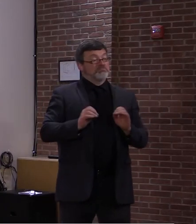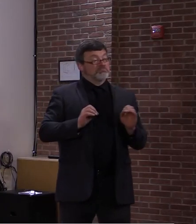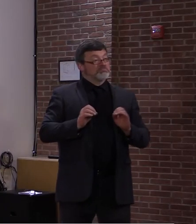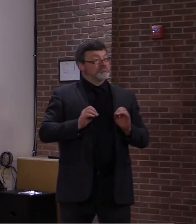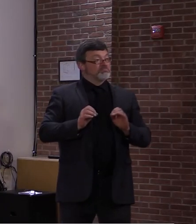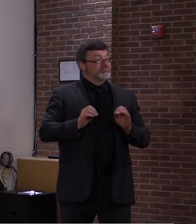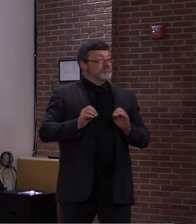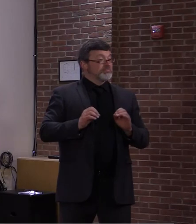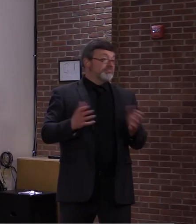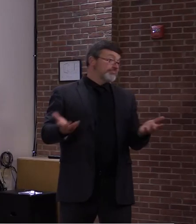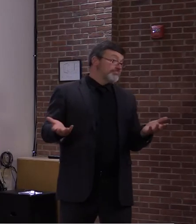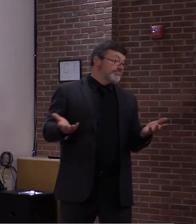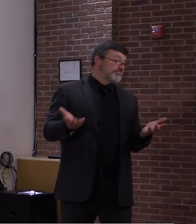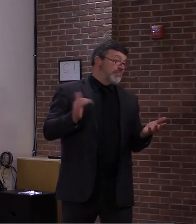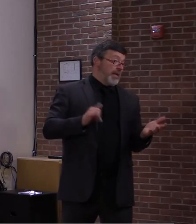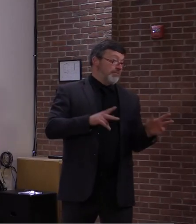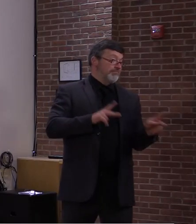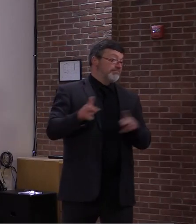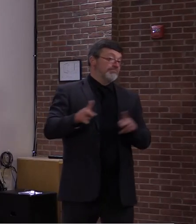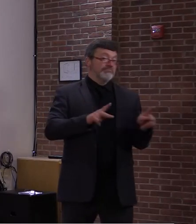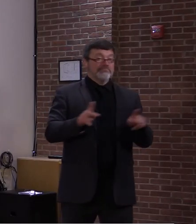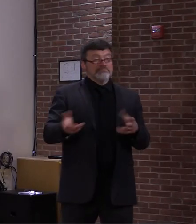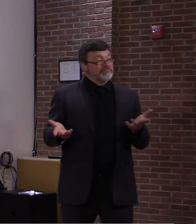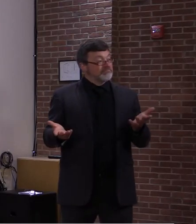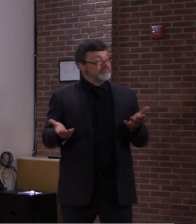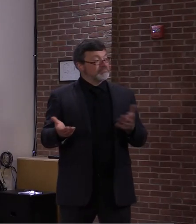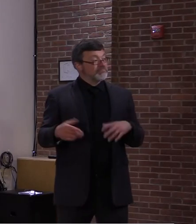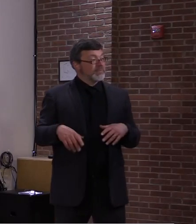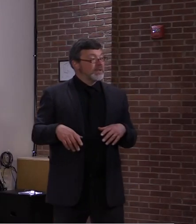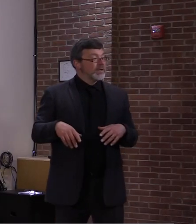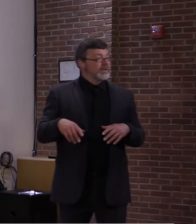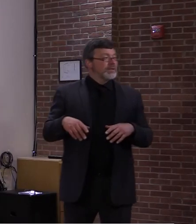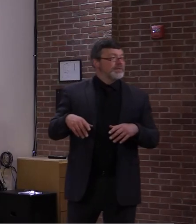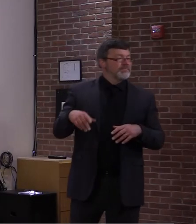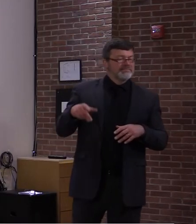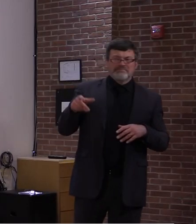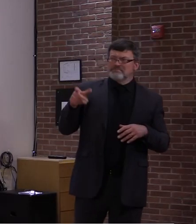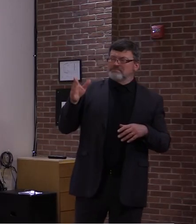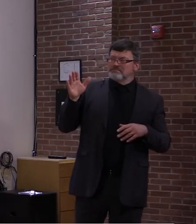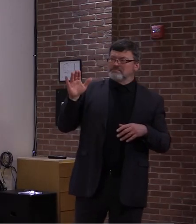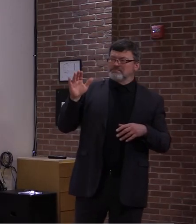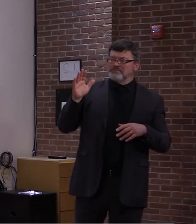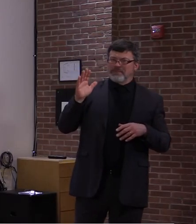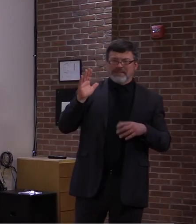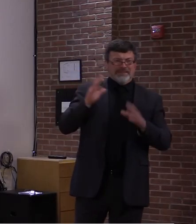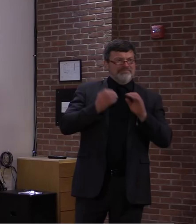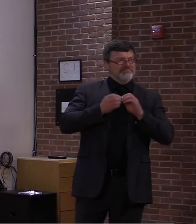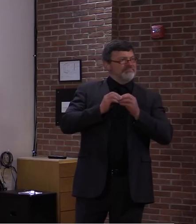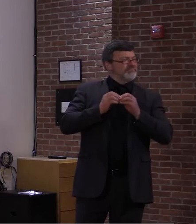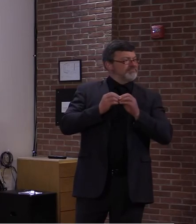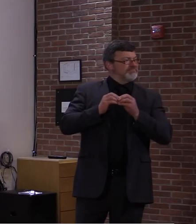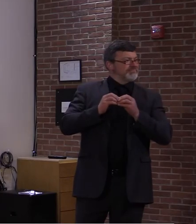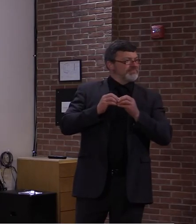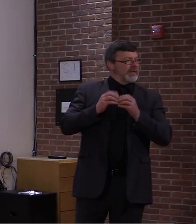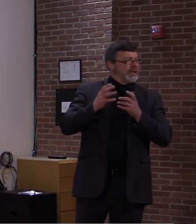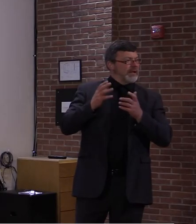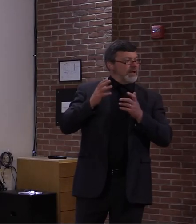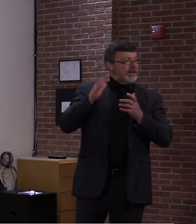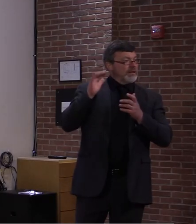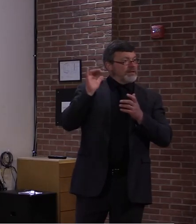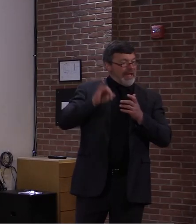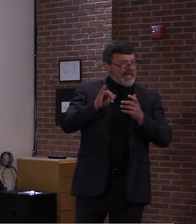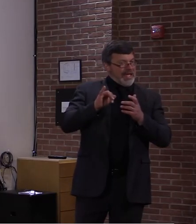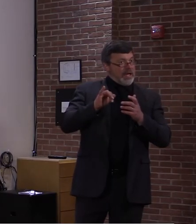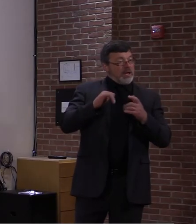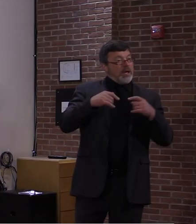Do you have any data on how many cases are repeat cases? How many Vermonters have had